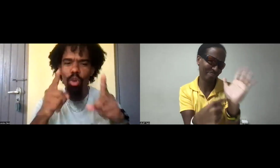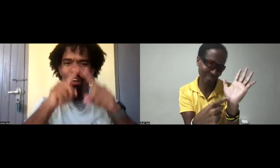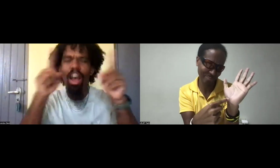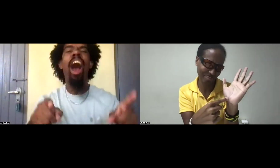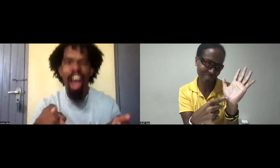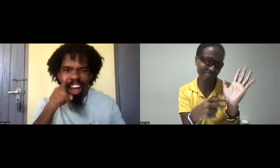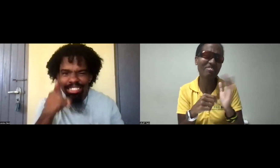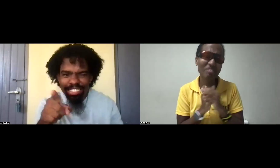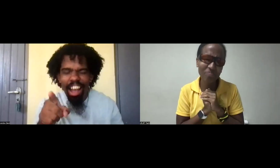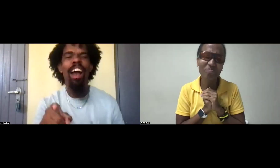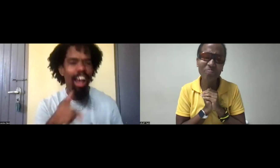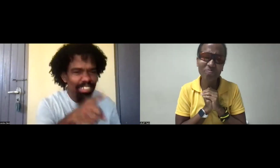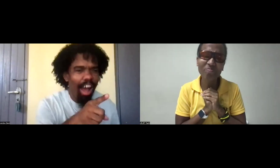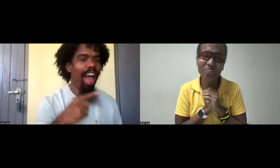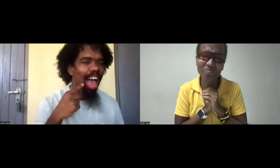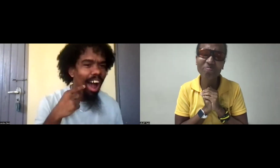at JSLBT.